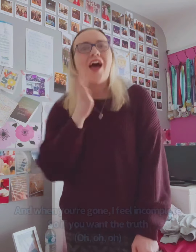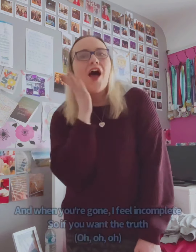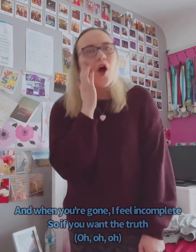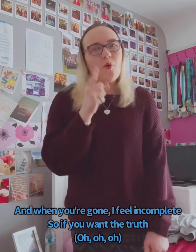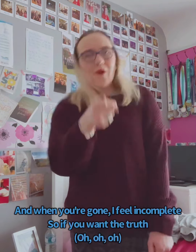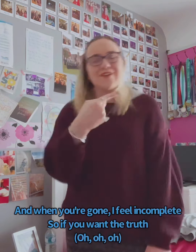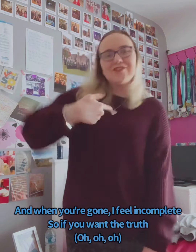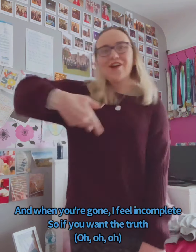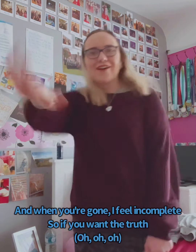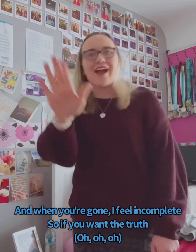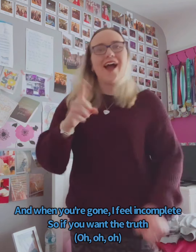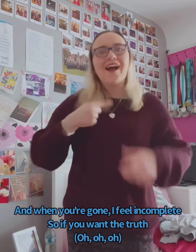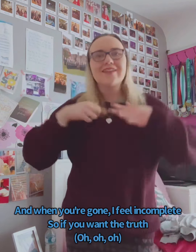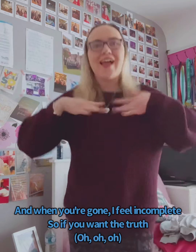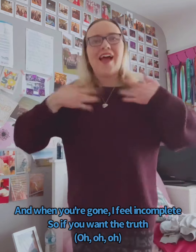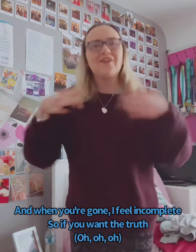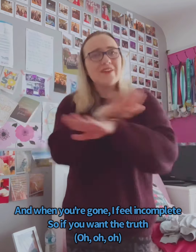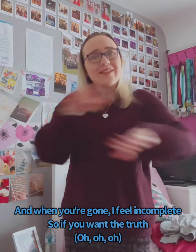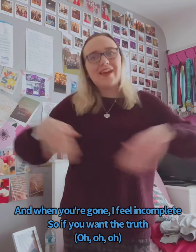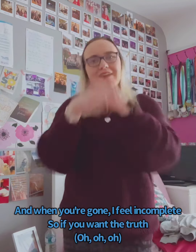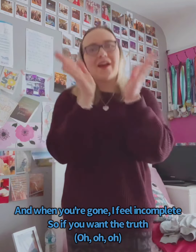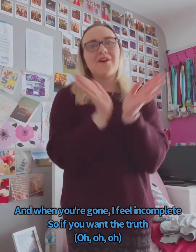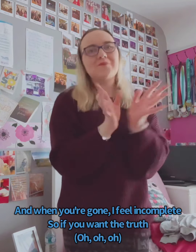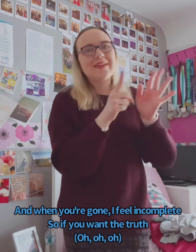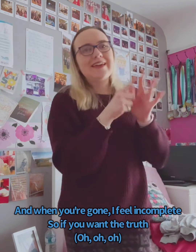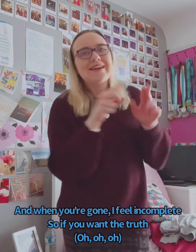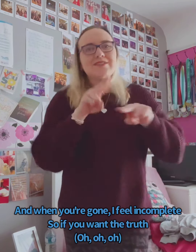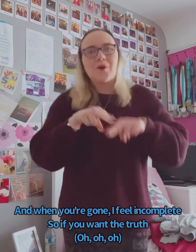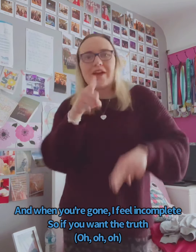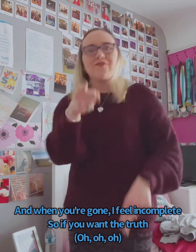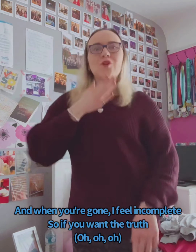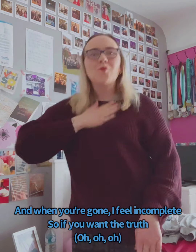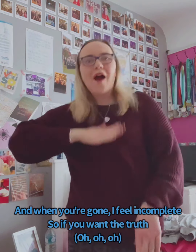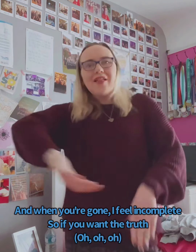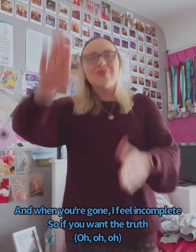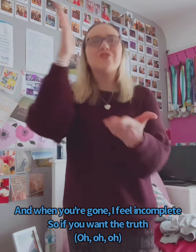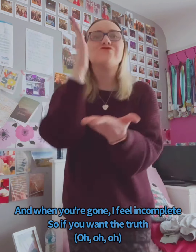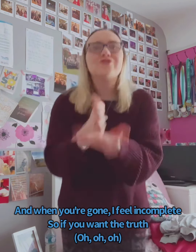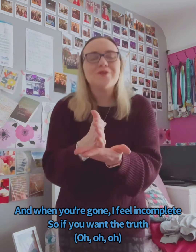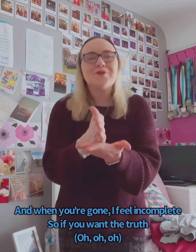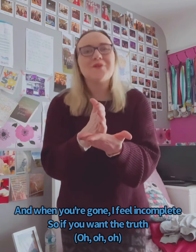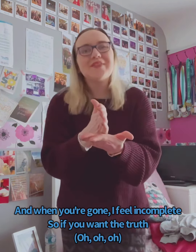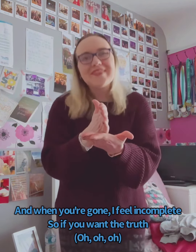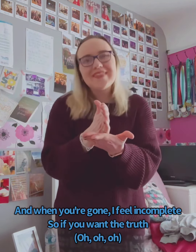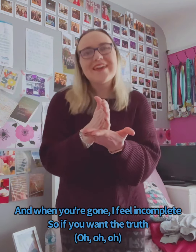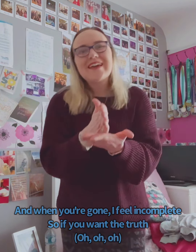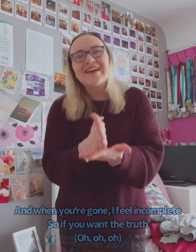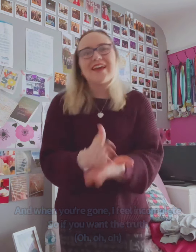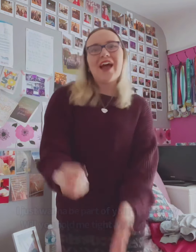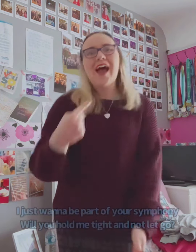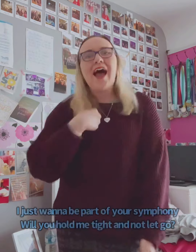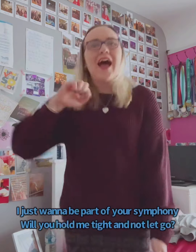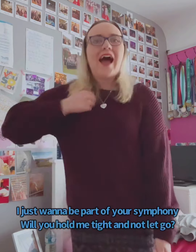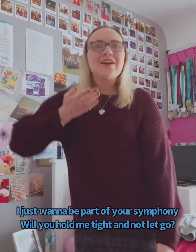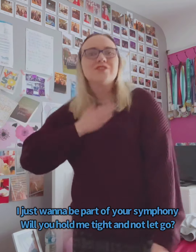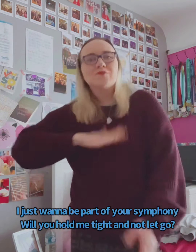And when you're gone, I feel incomplete So if you want the truth I